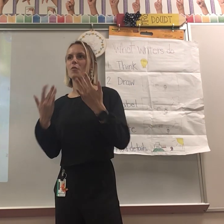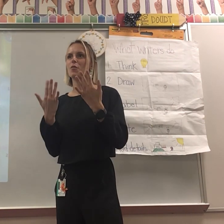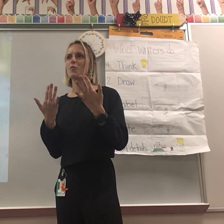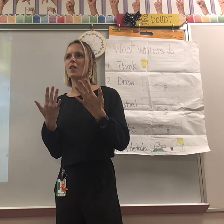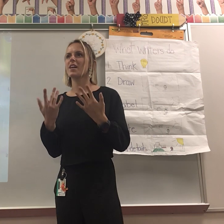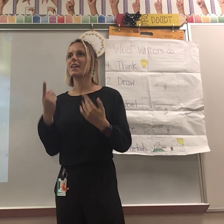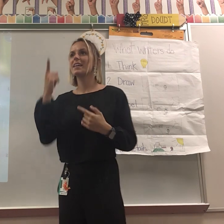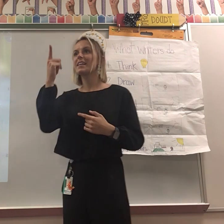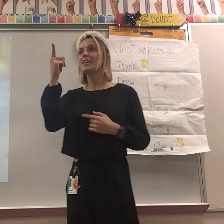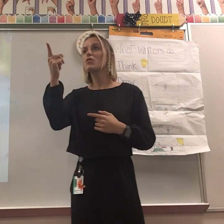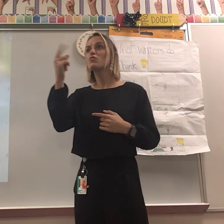Where does it begin?